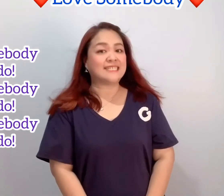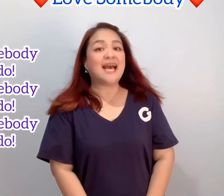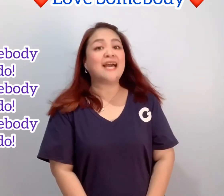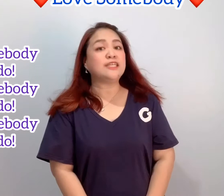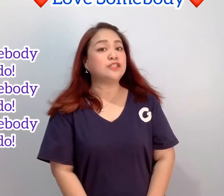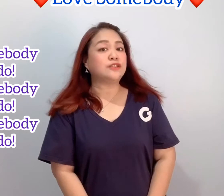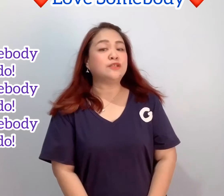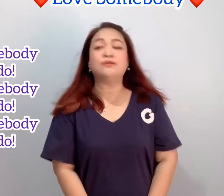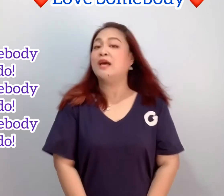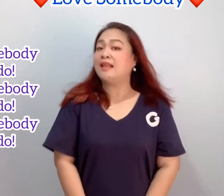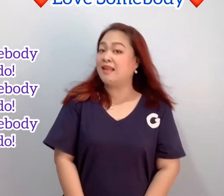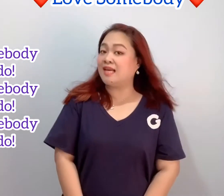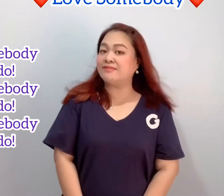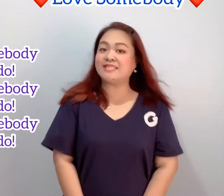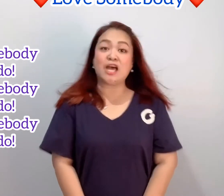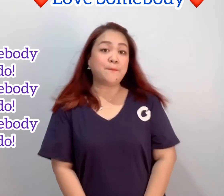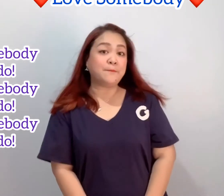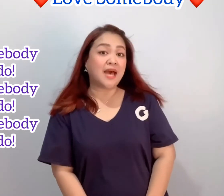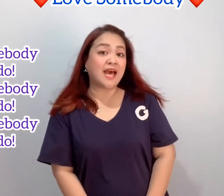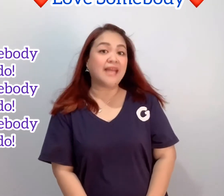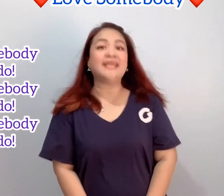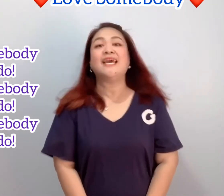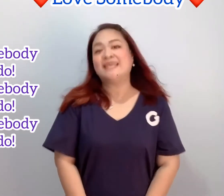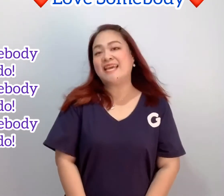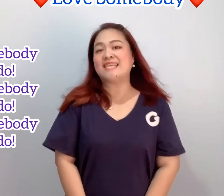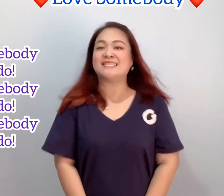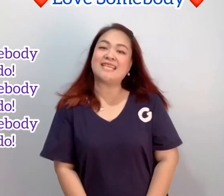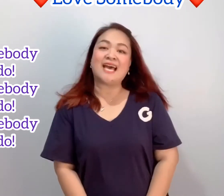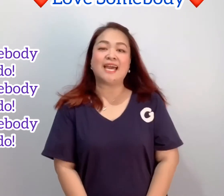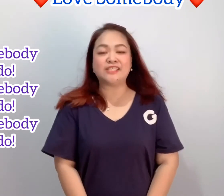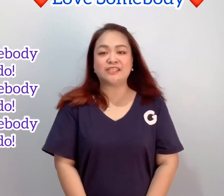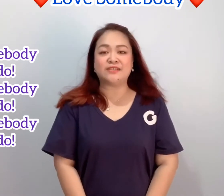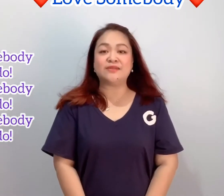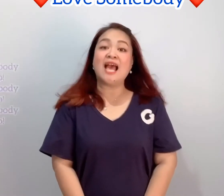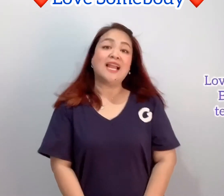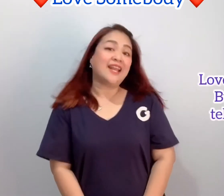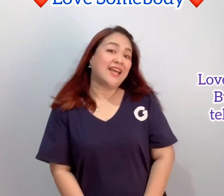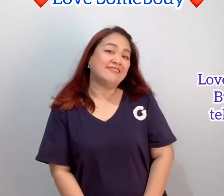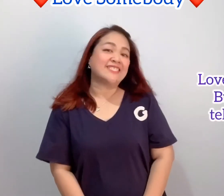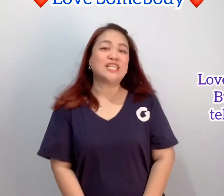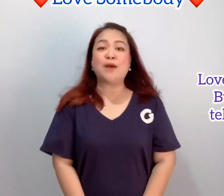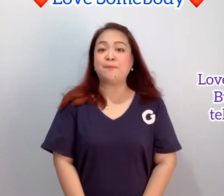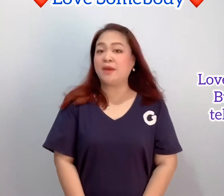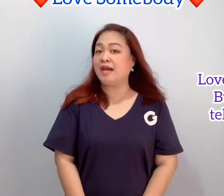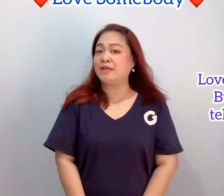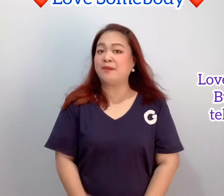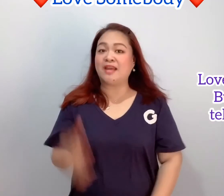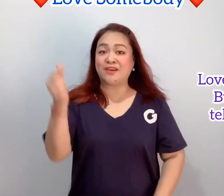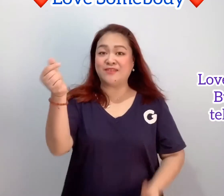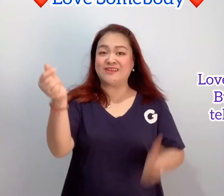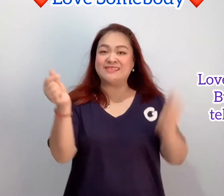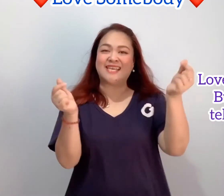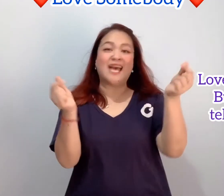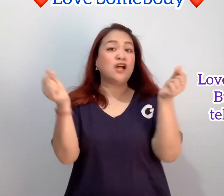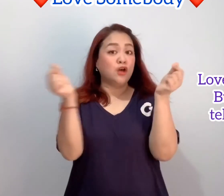do. Love somebody, yes I do. Love somebody, but I won't tell who.